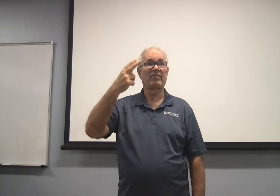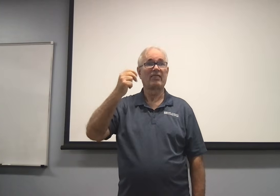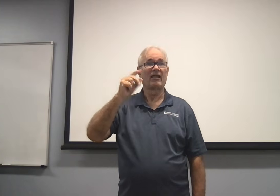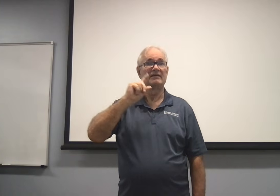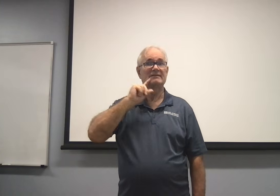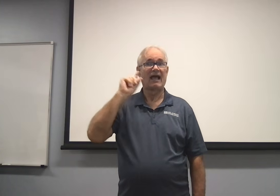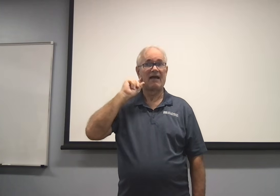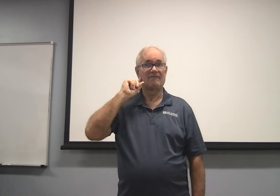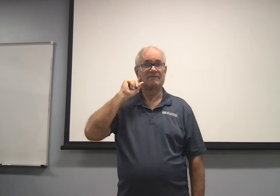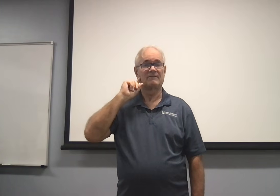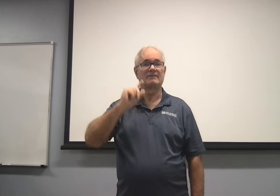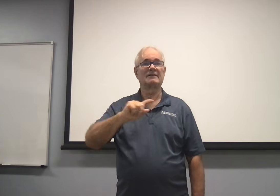school for the deaf.